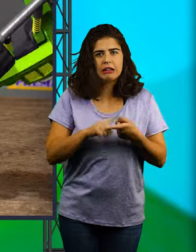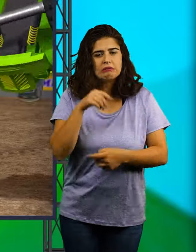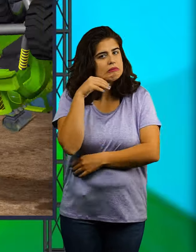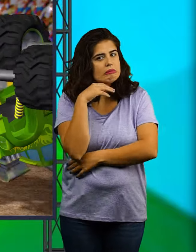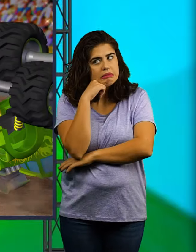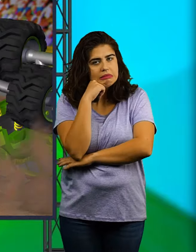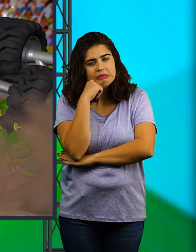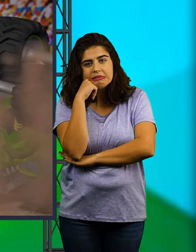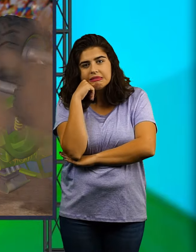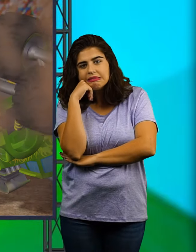Oops.